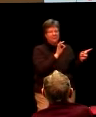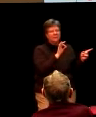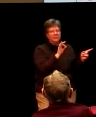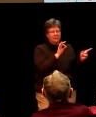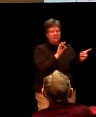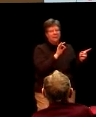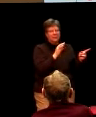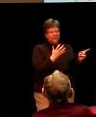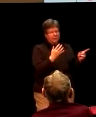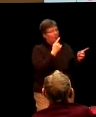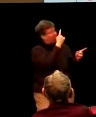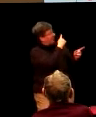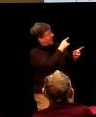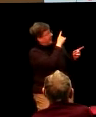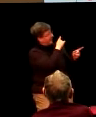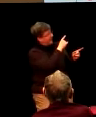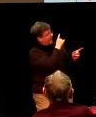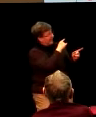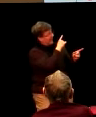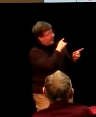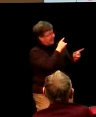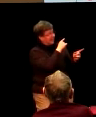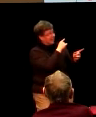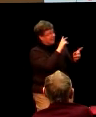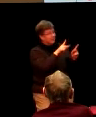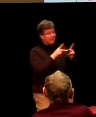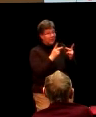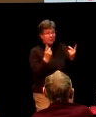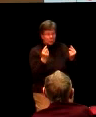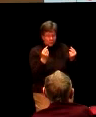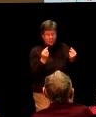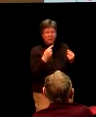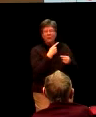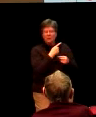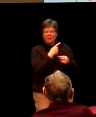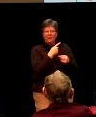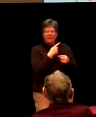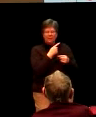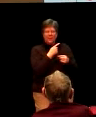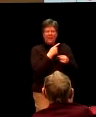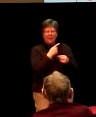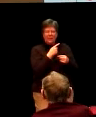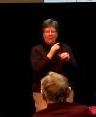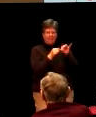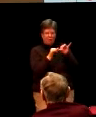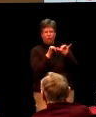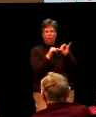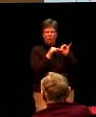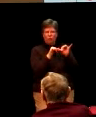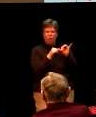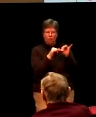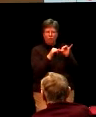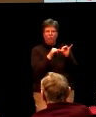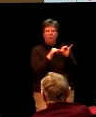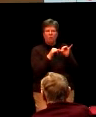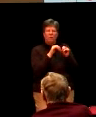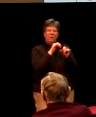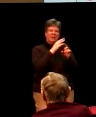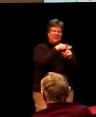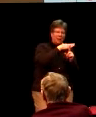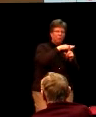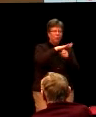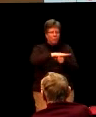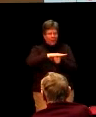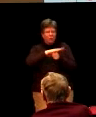And so these, basically what these do is they take those measurements of air